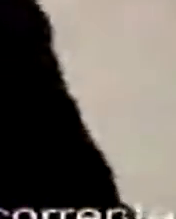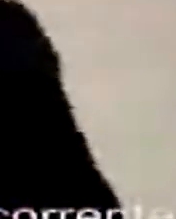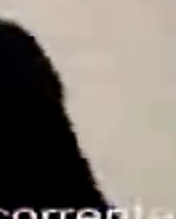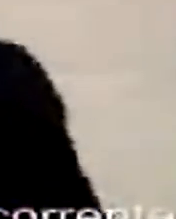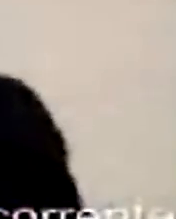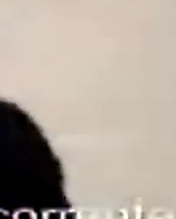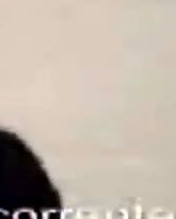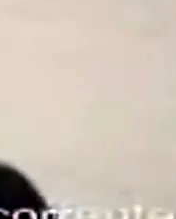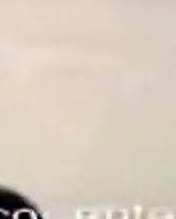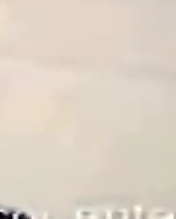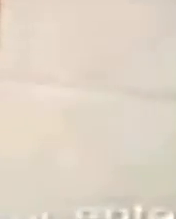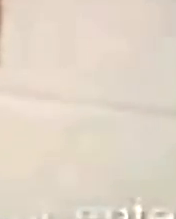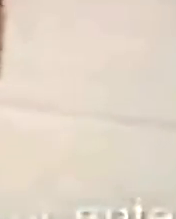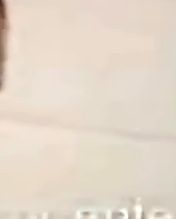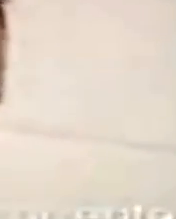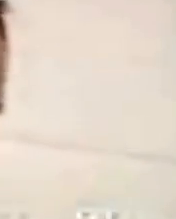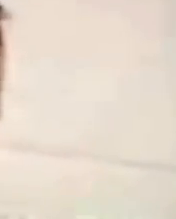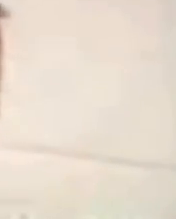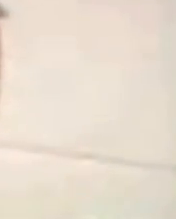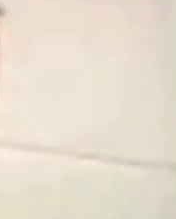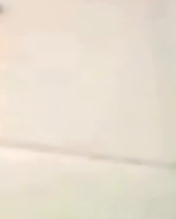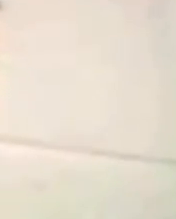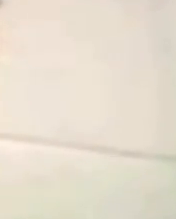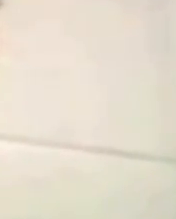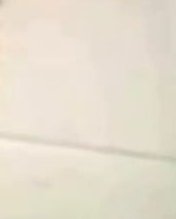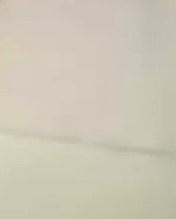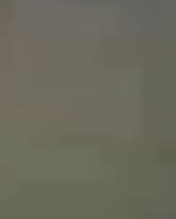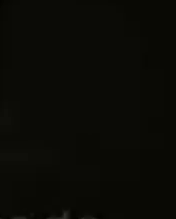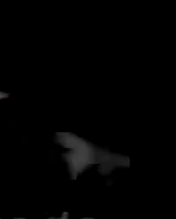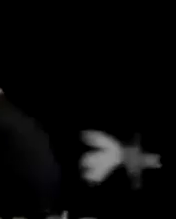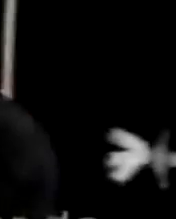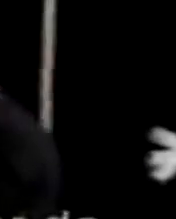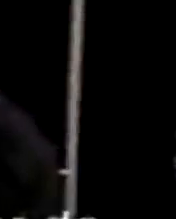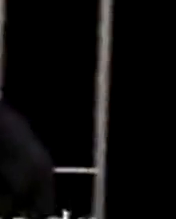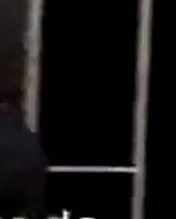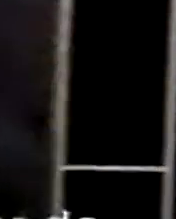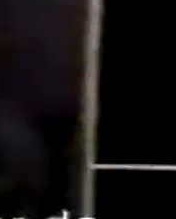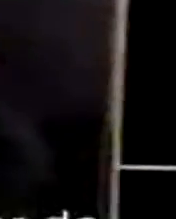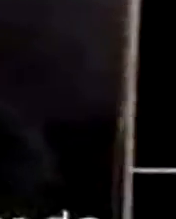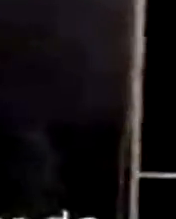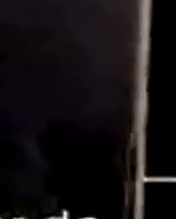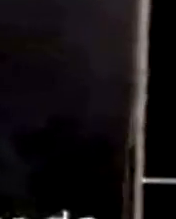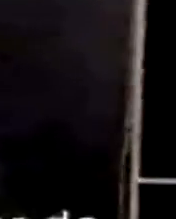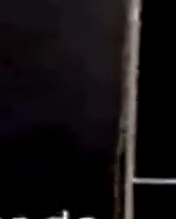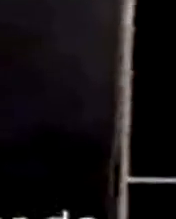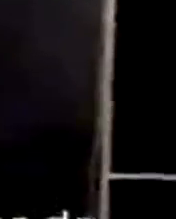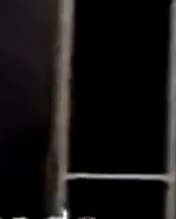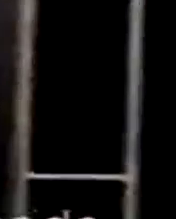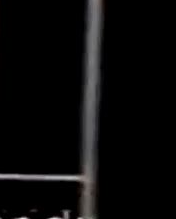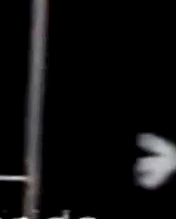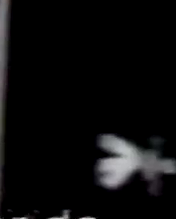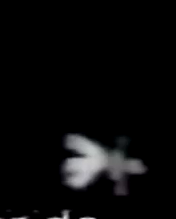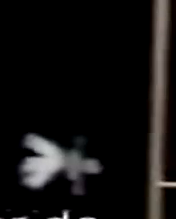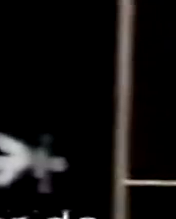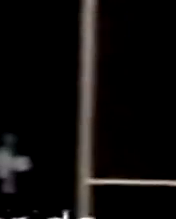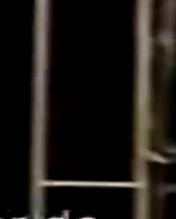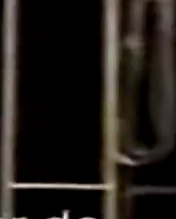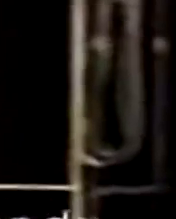next contestant, the world of showbiz seems a million miles away. It's Paul, a mobile phone salesman from South